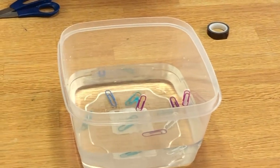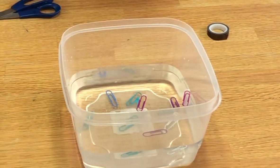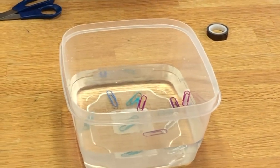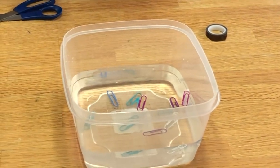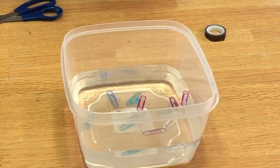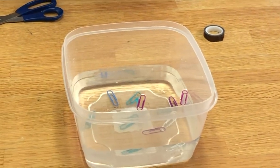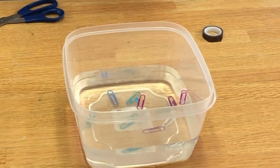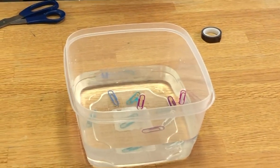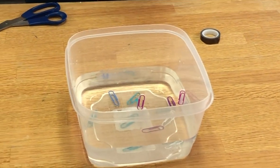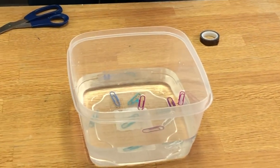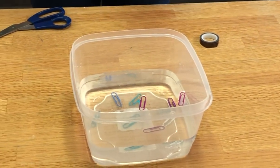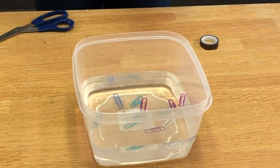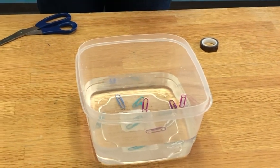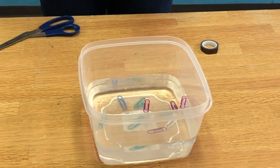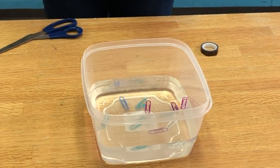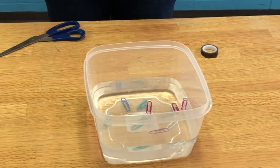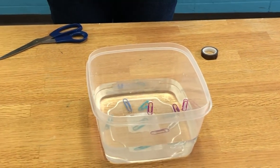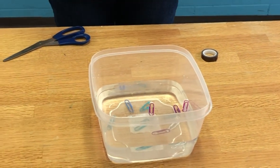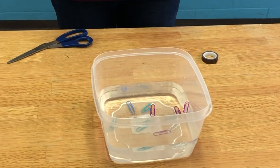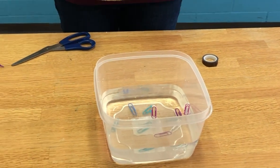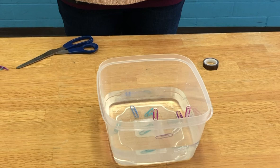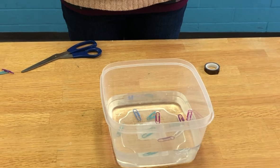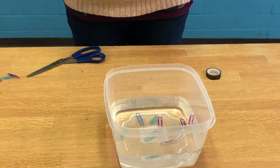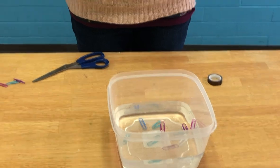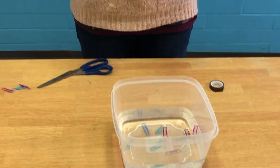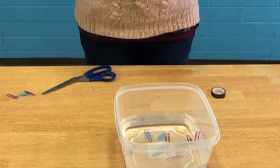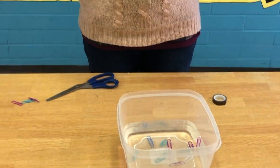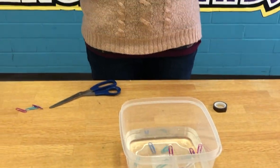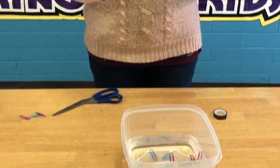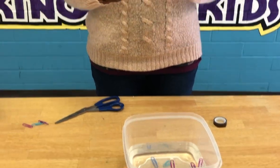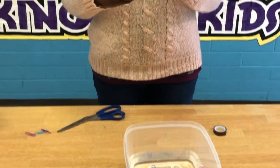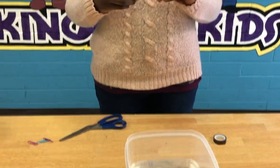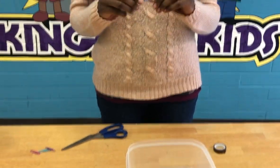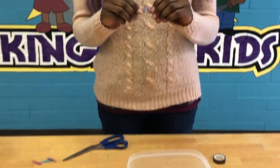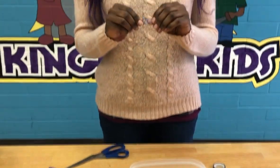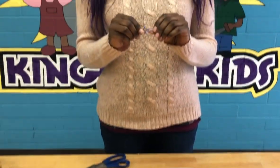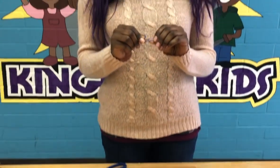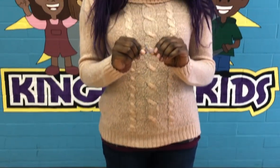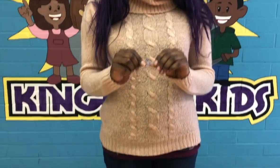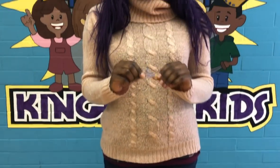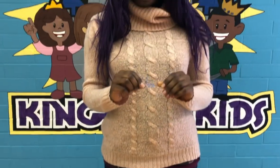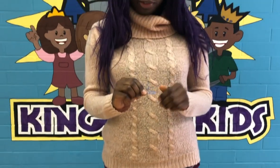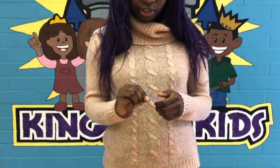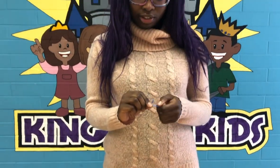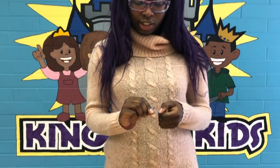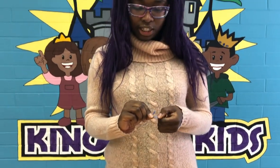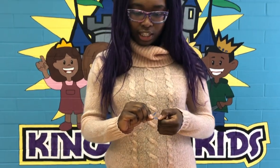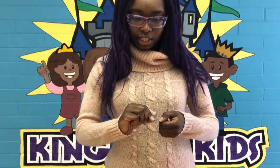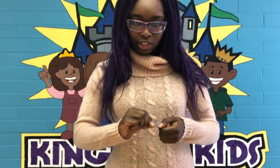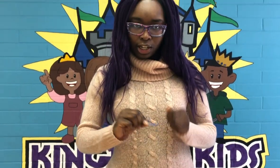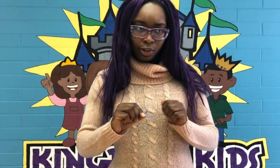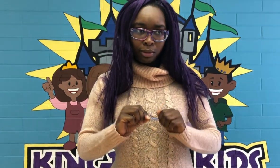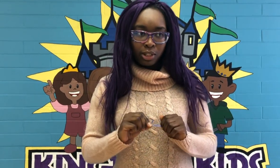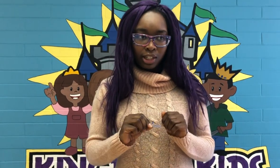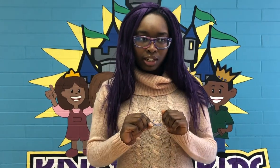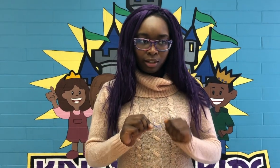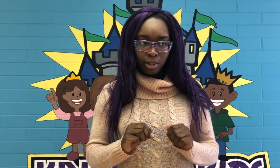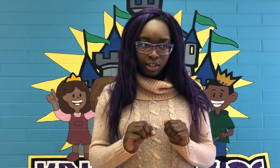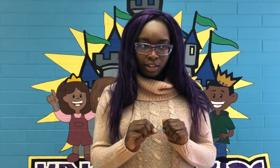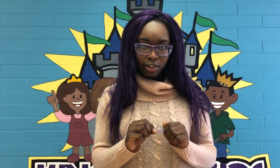So we need to be faithful, and God is the only one who can help us to be faithful. Just like Shadrach, Meshach, and Abednego, how